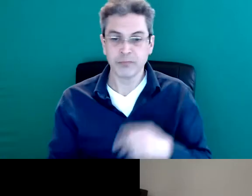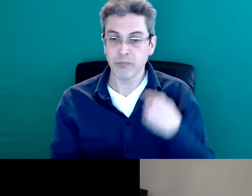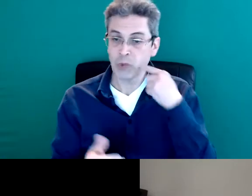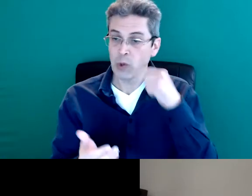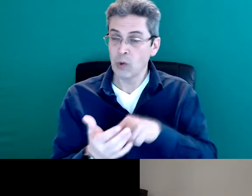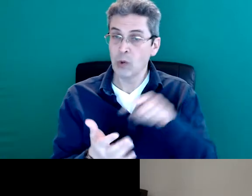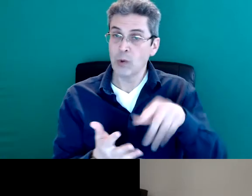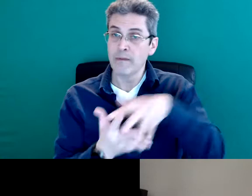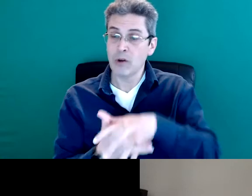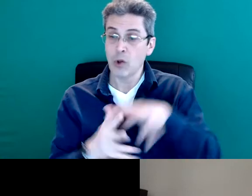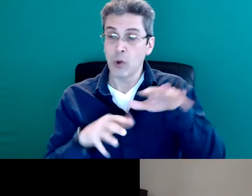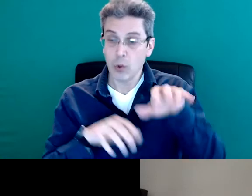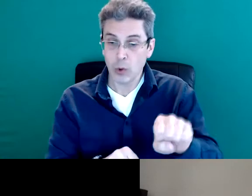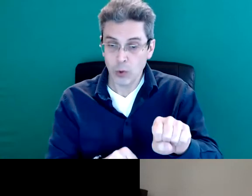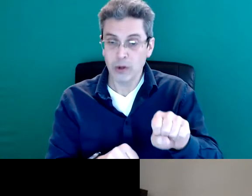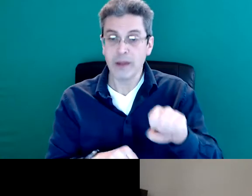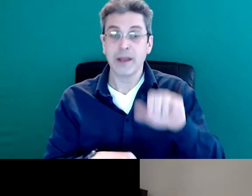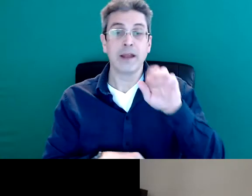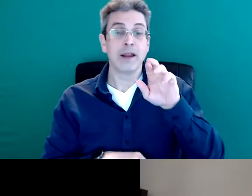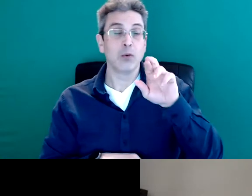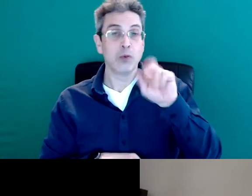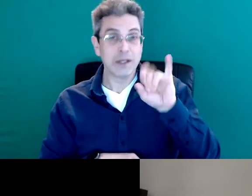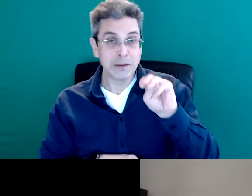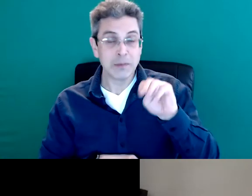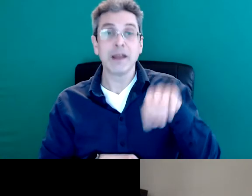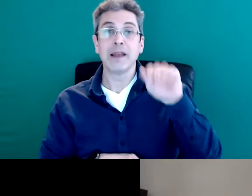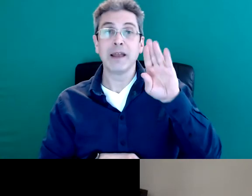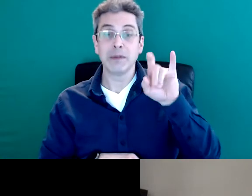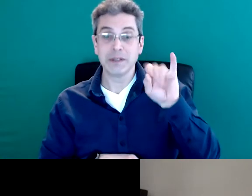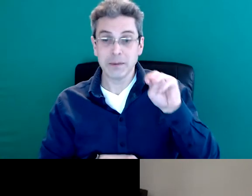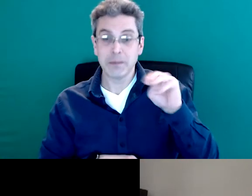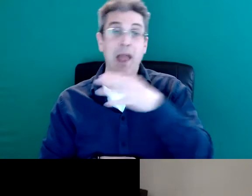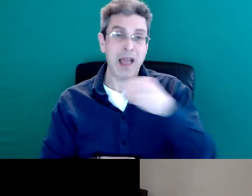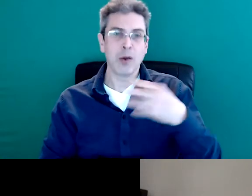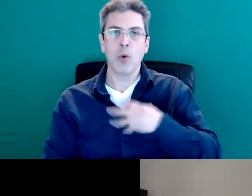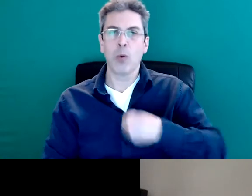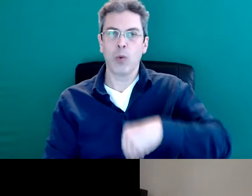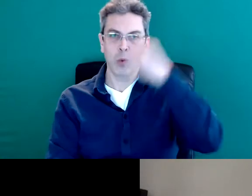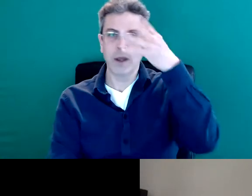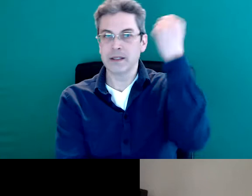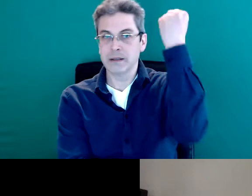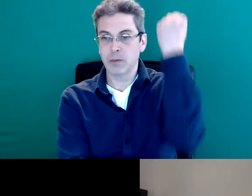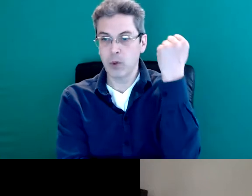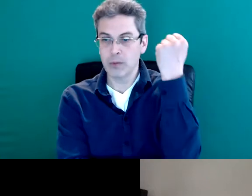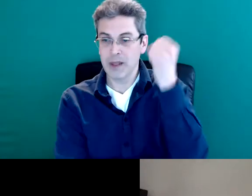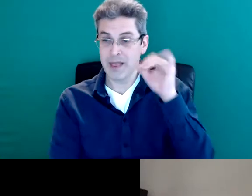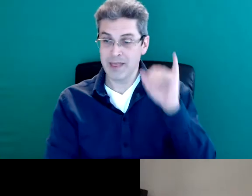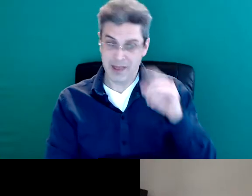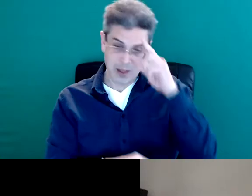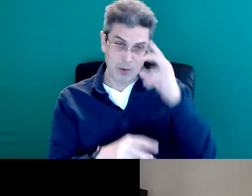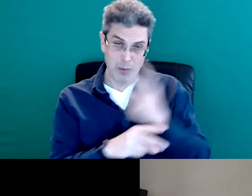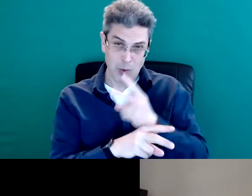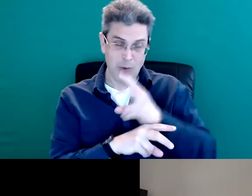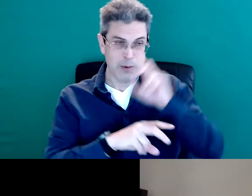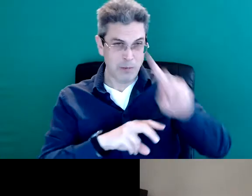racism, ableism, and white supremacy, all of which needs to be dismantled in order to partake in the various principles of disability